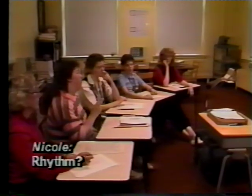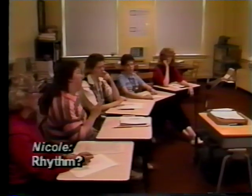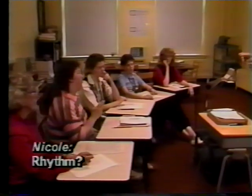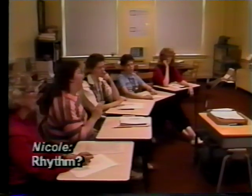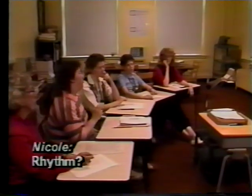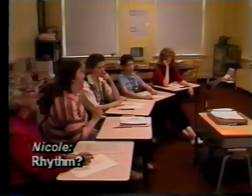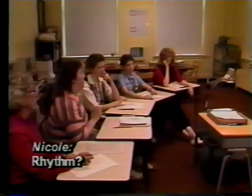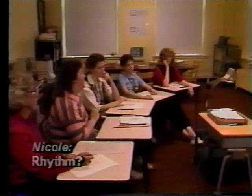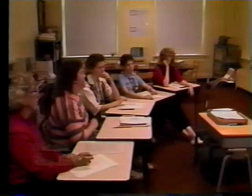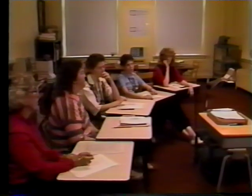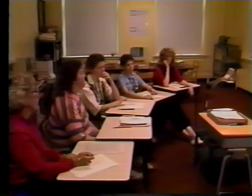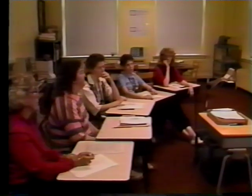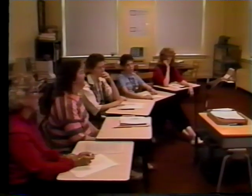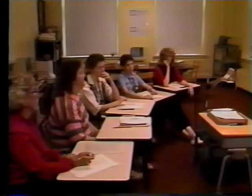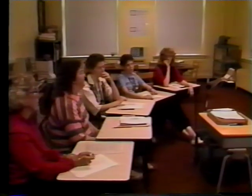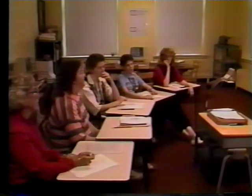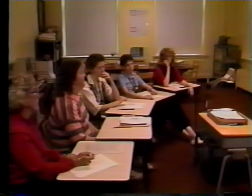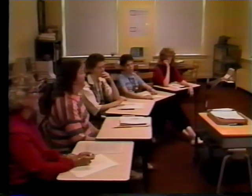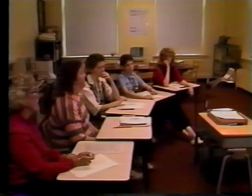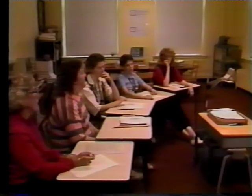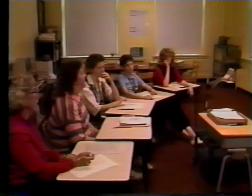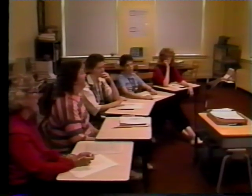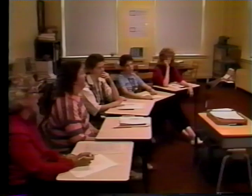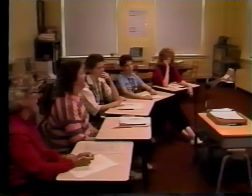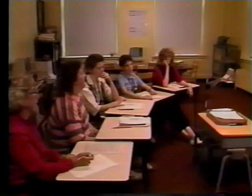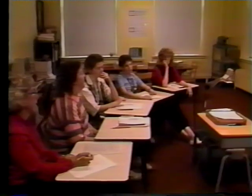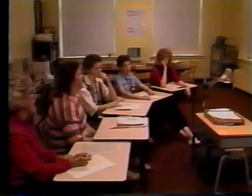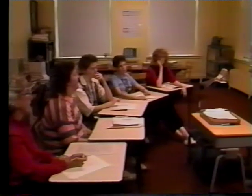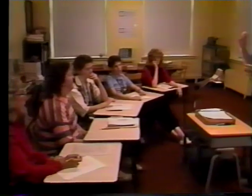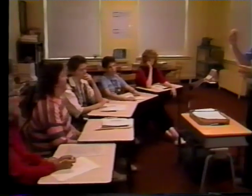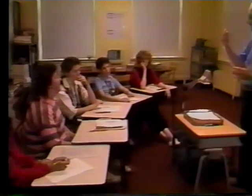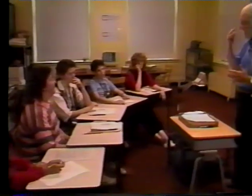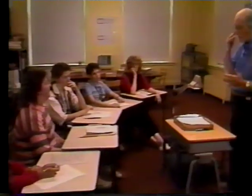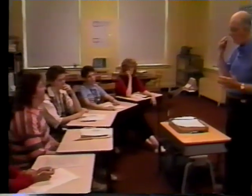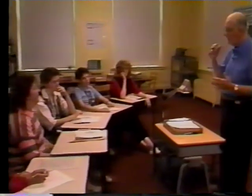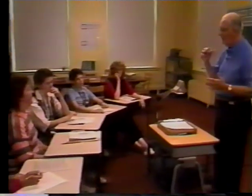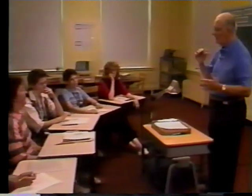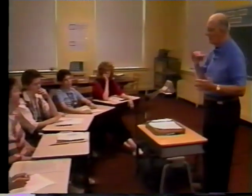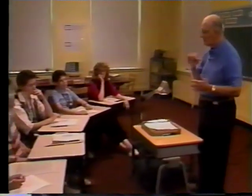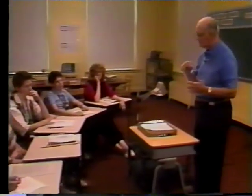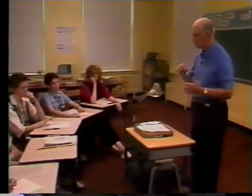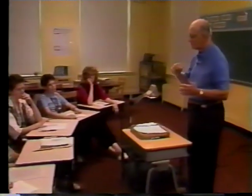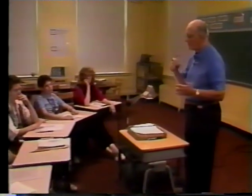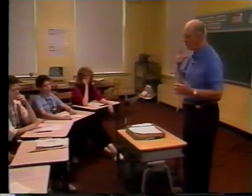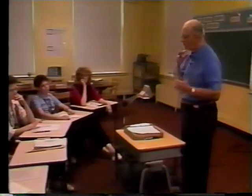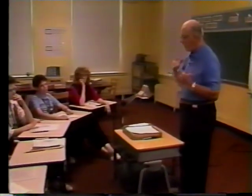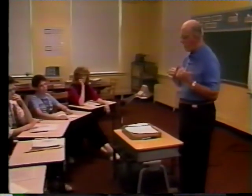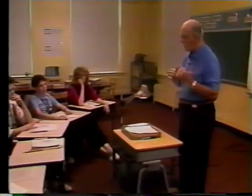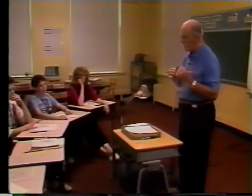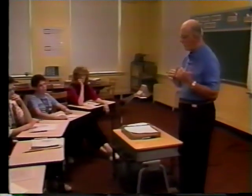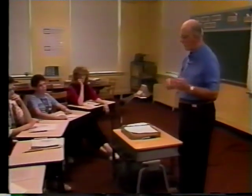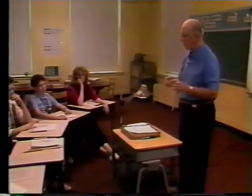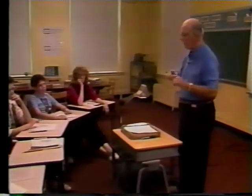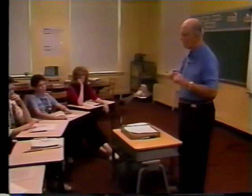Rhythm. Well, say, my head is bloody,